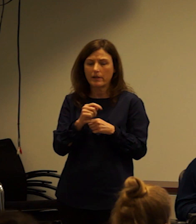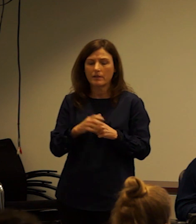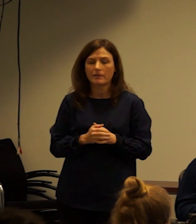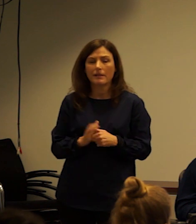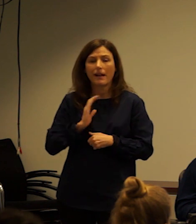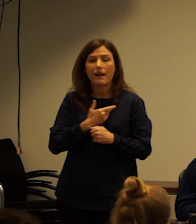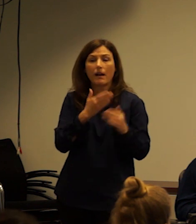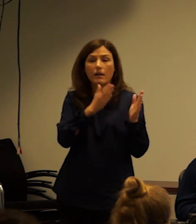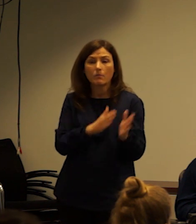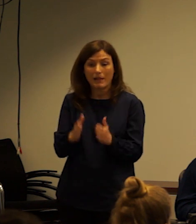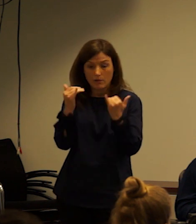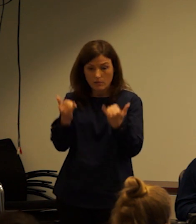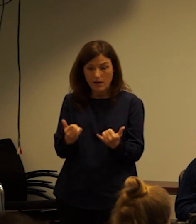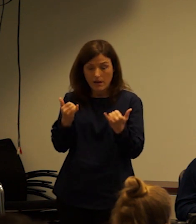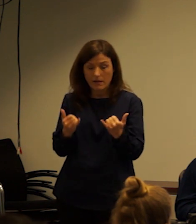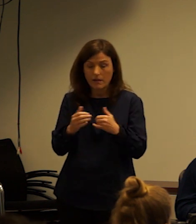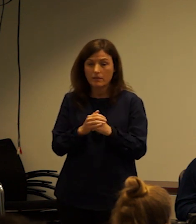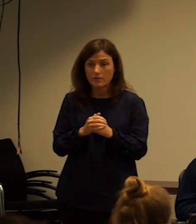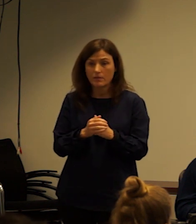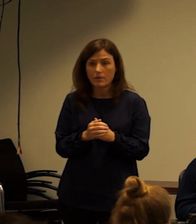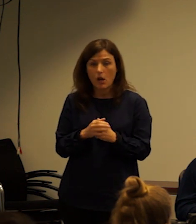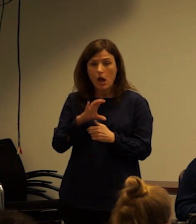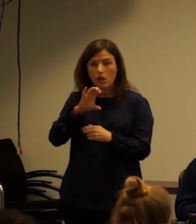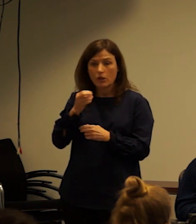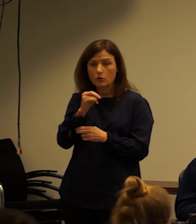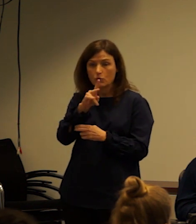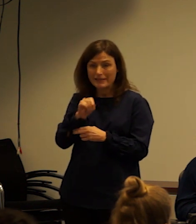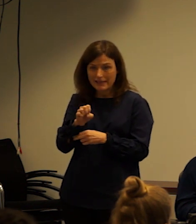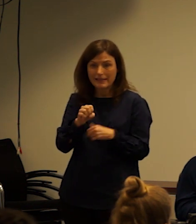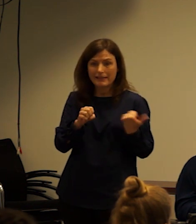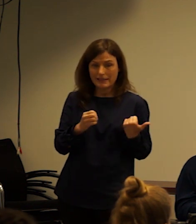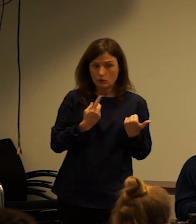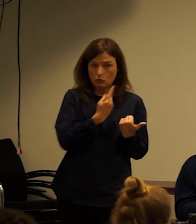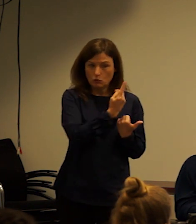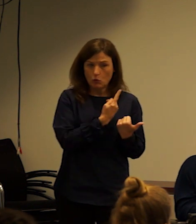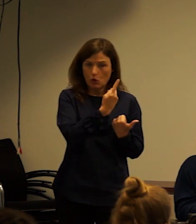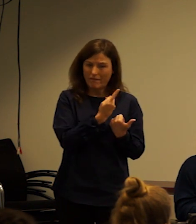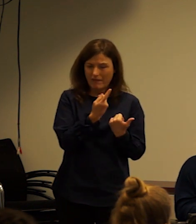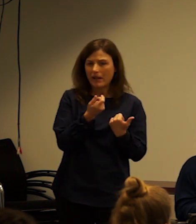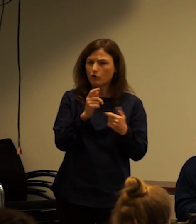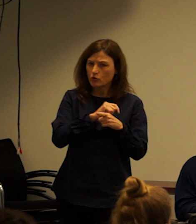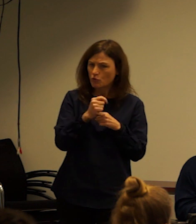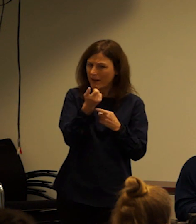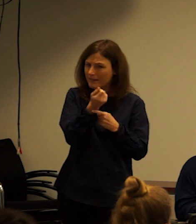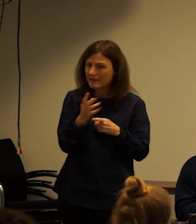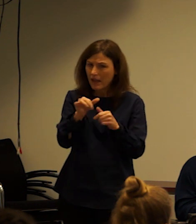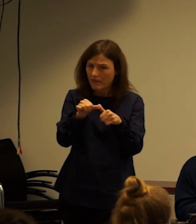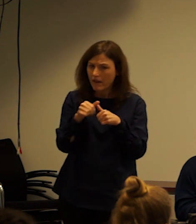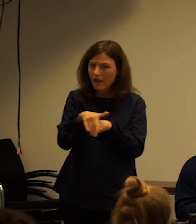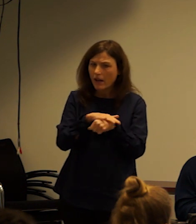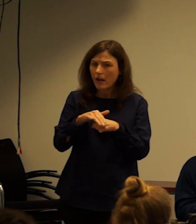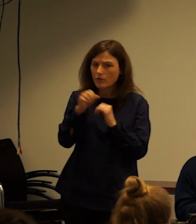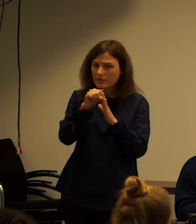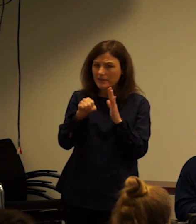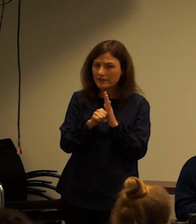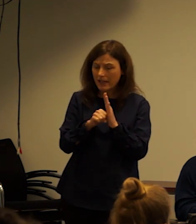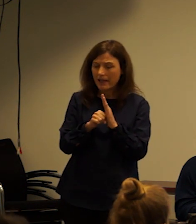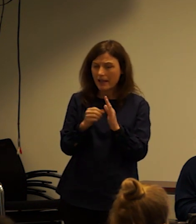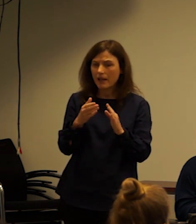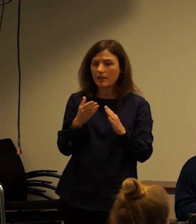plan at this point is for Christine and I to do this training in several areas of the state between now and the end of